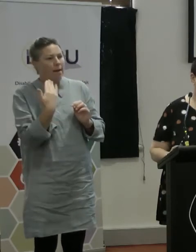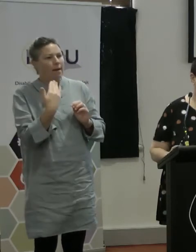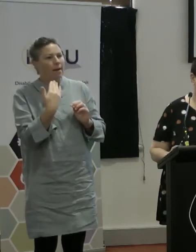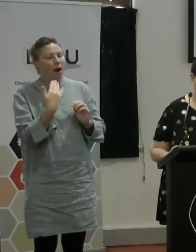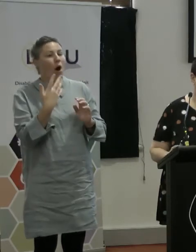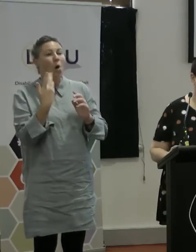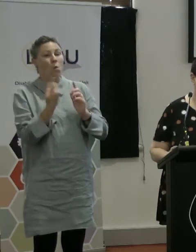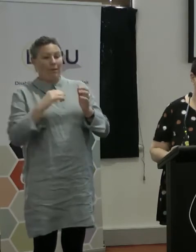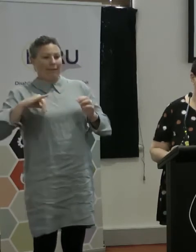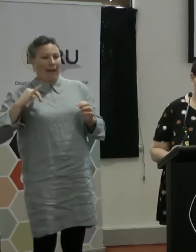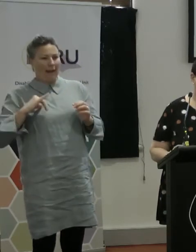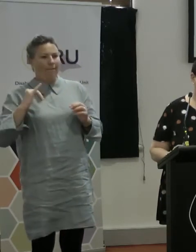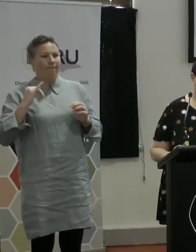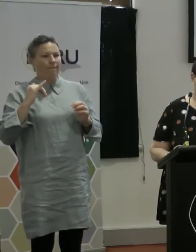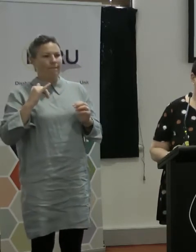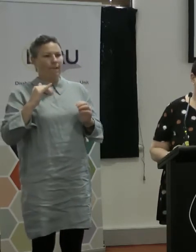trauma-informed counselling.